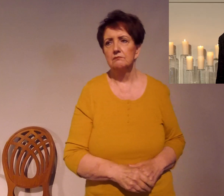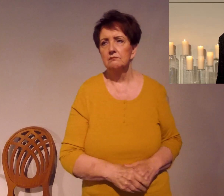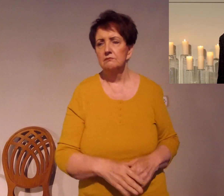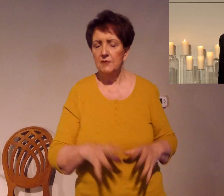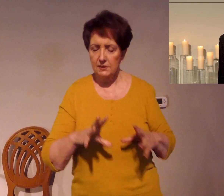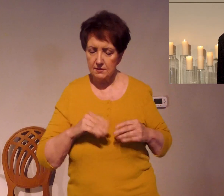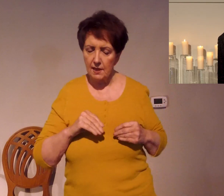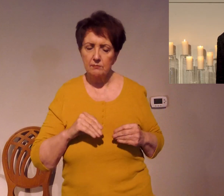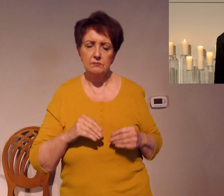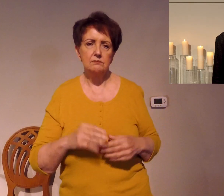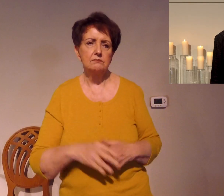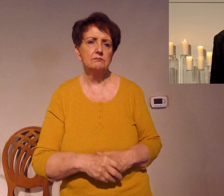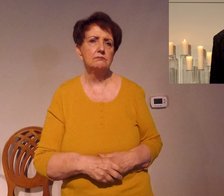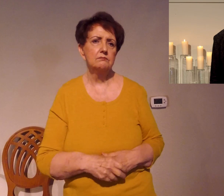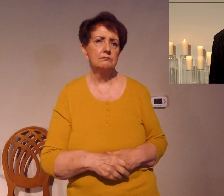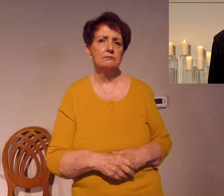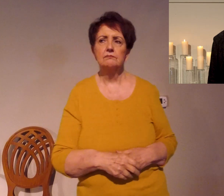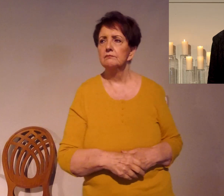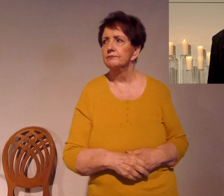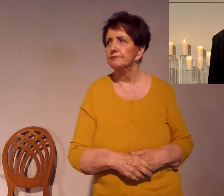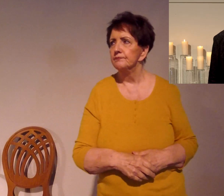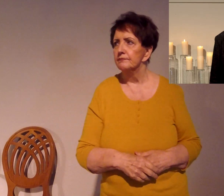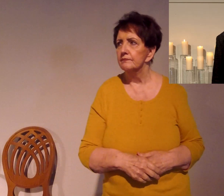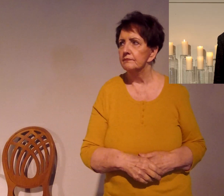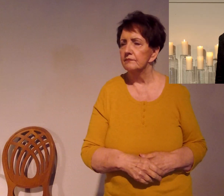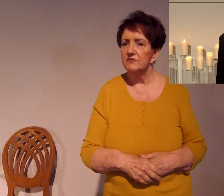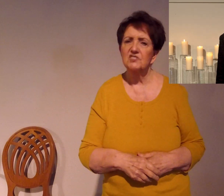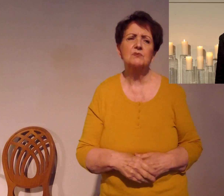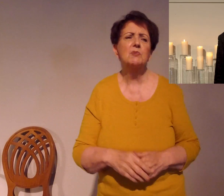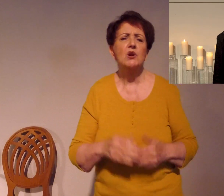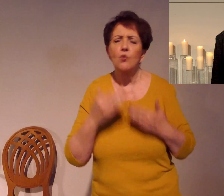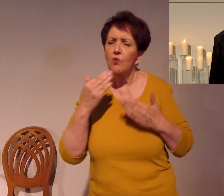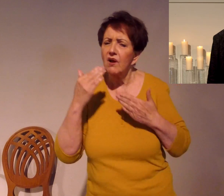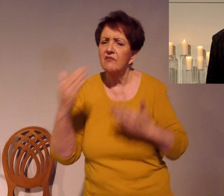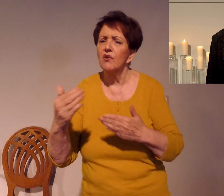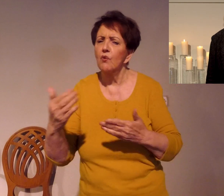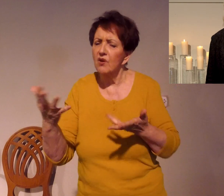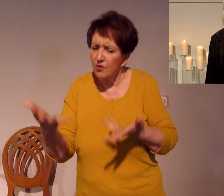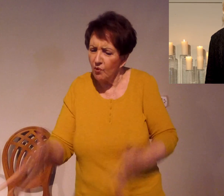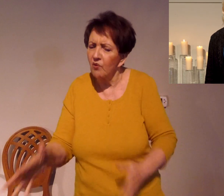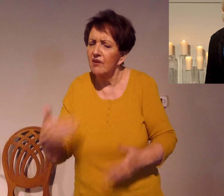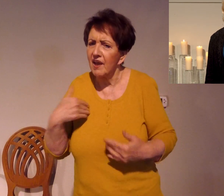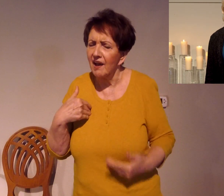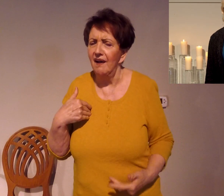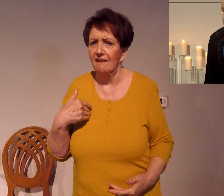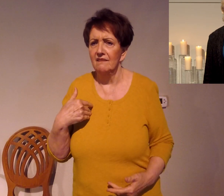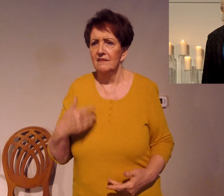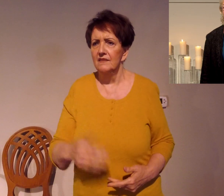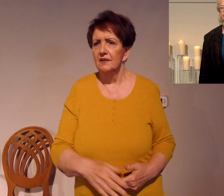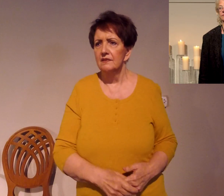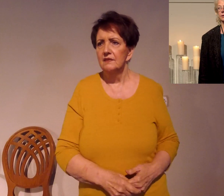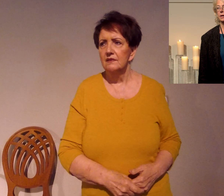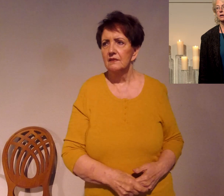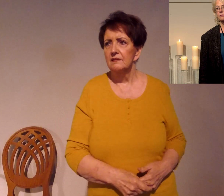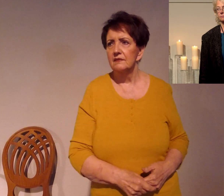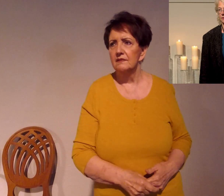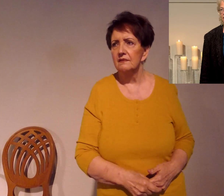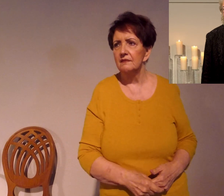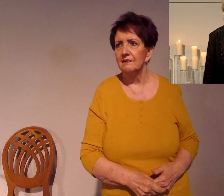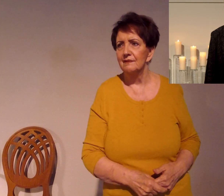accept, resign yourself. Couldn't you just be grateful for what you already have? Right? These are some of